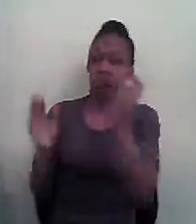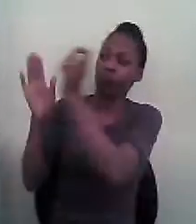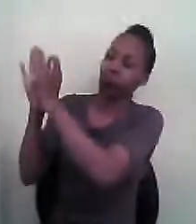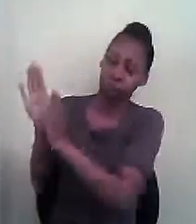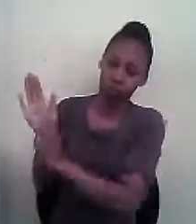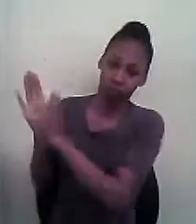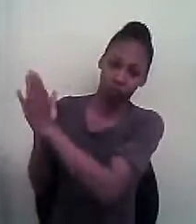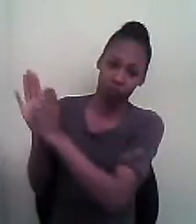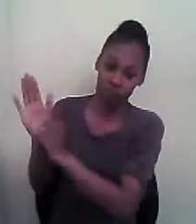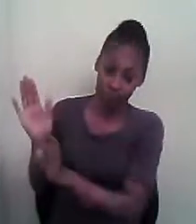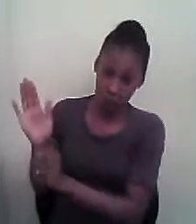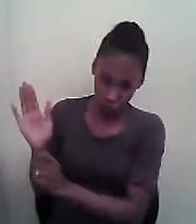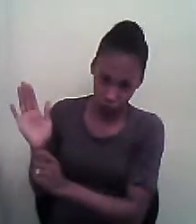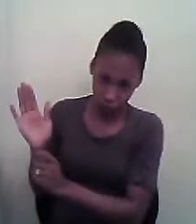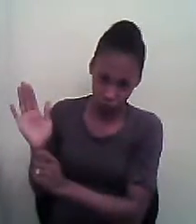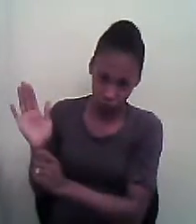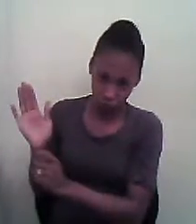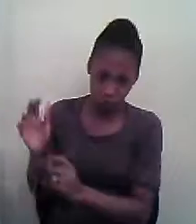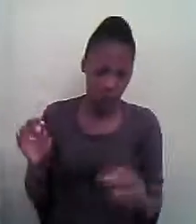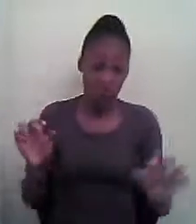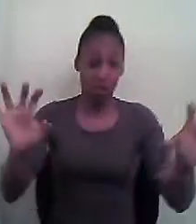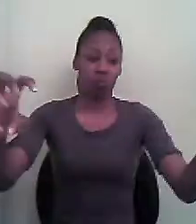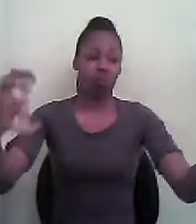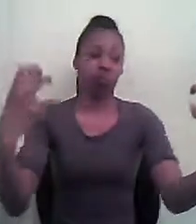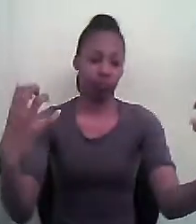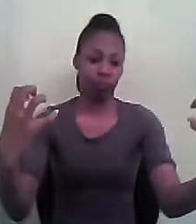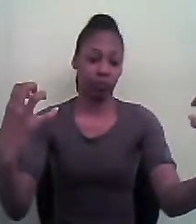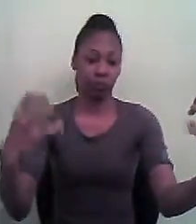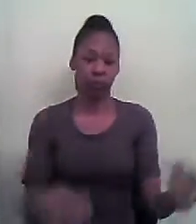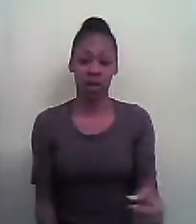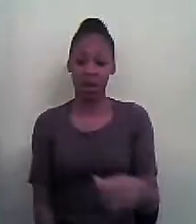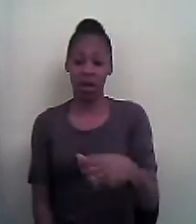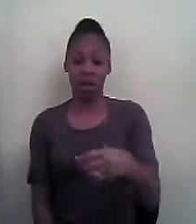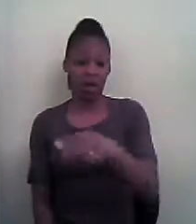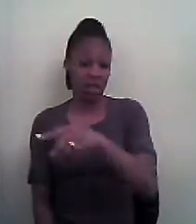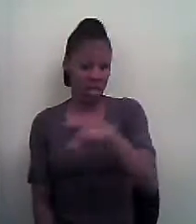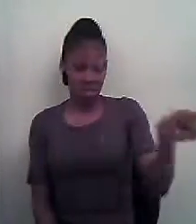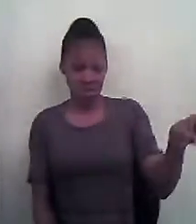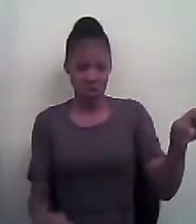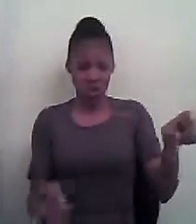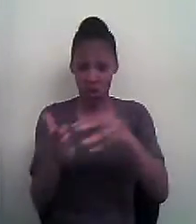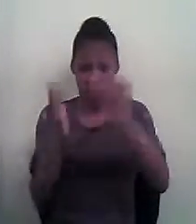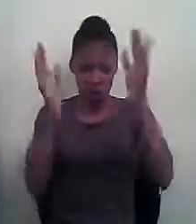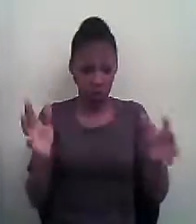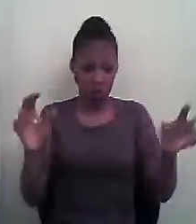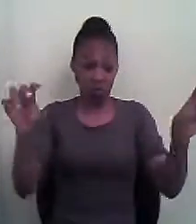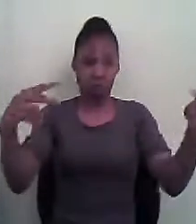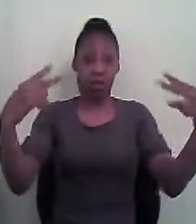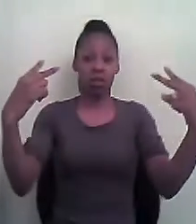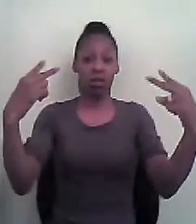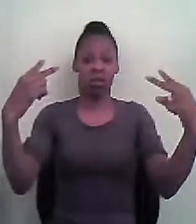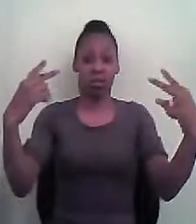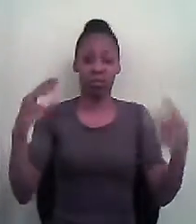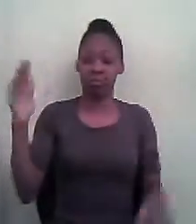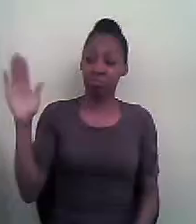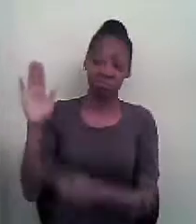at these different issues that have been brought to class, and they decide on their research project that they're going to do related